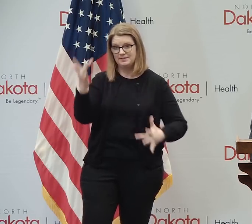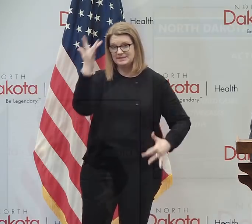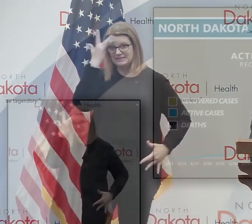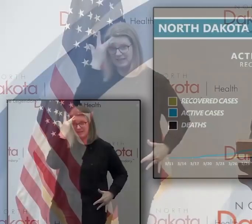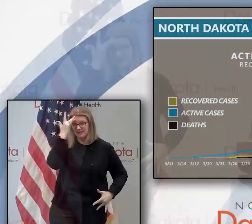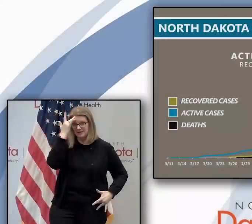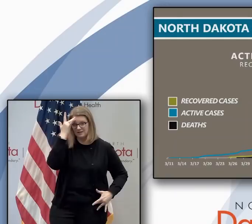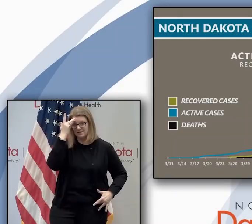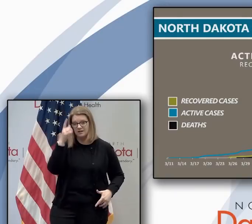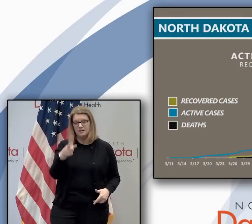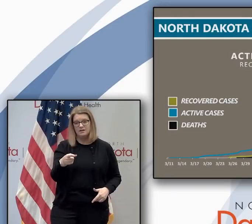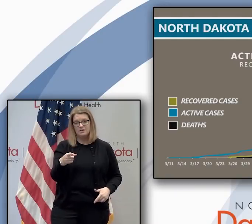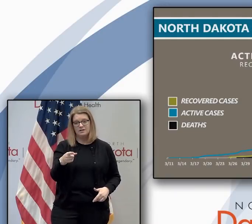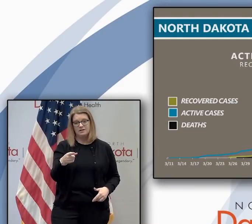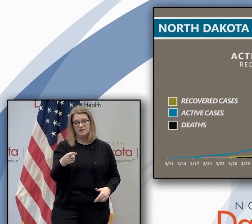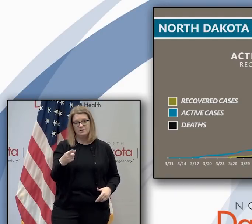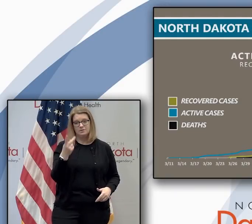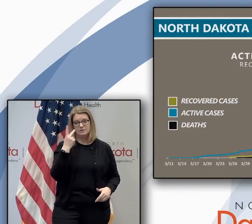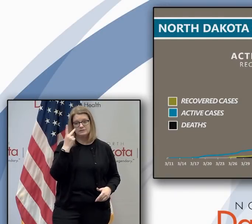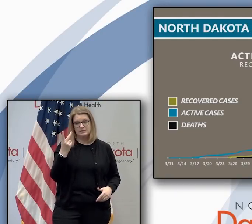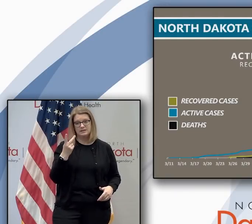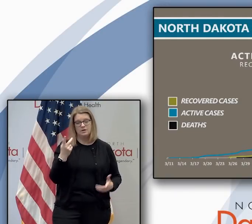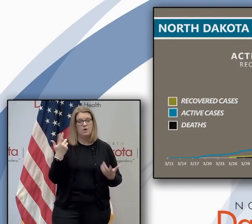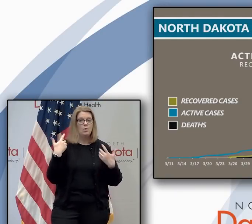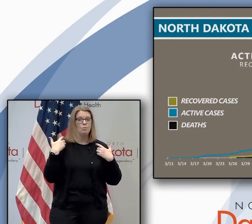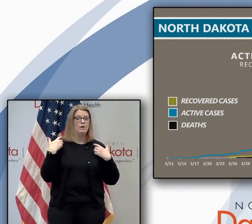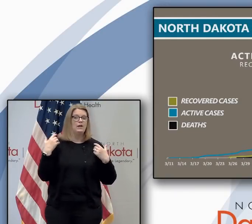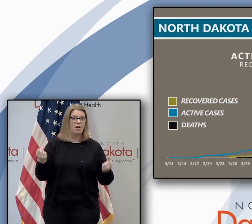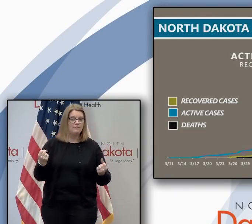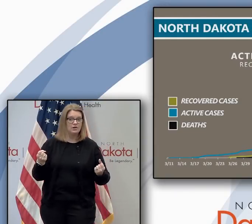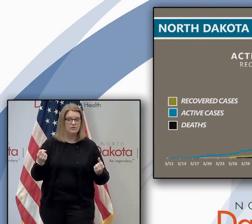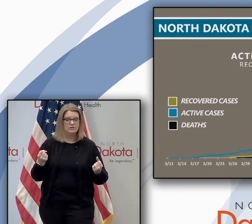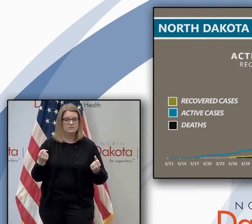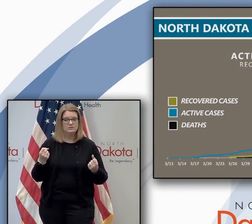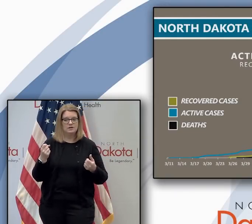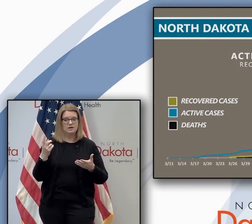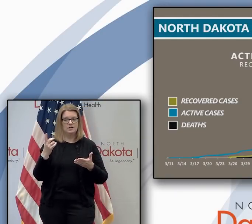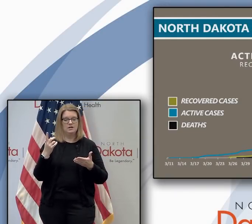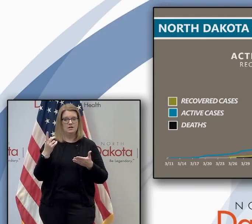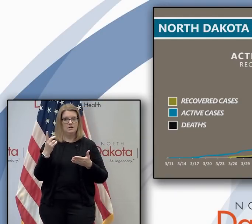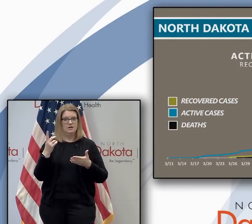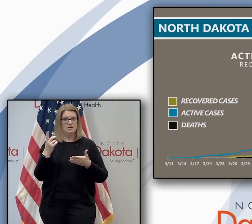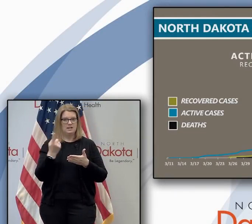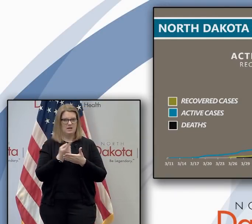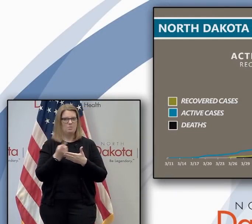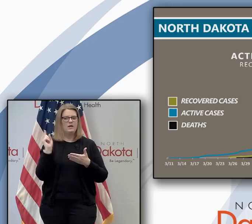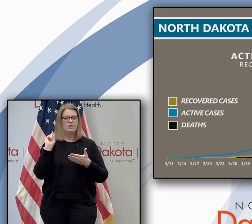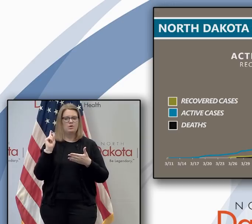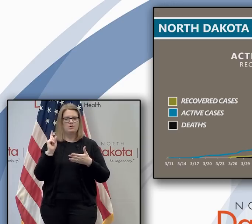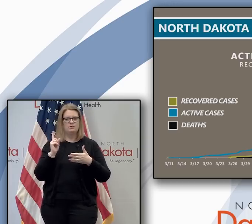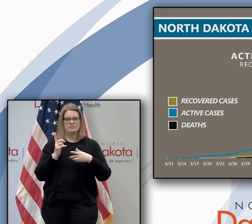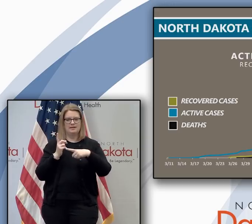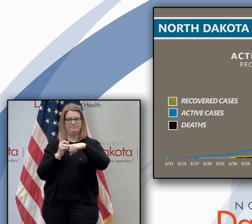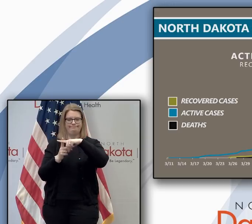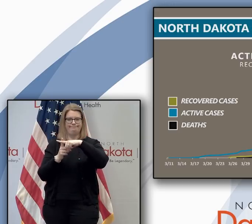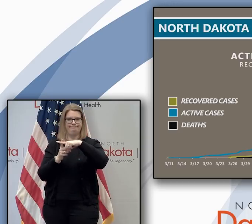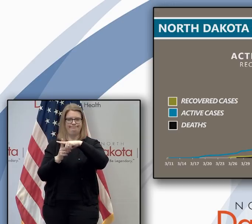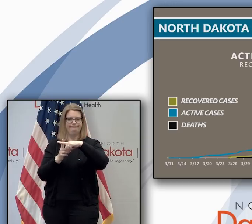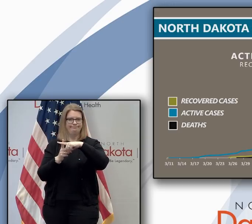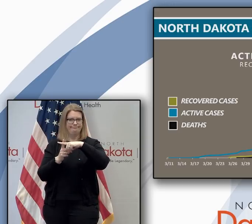trends. Again, on this thing, you'll see that our recovered cases just a week ago, those lines crossed, but